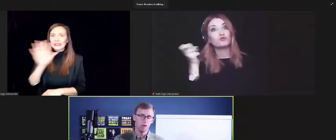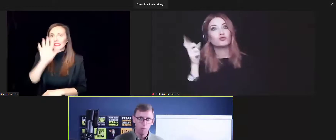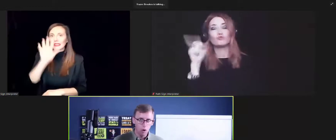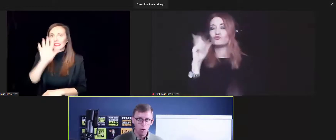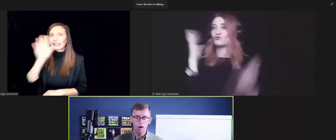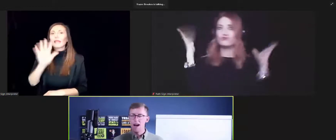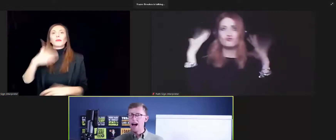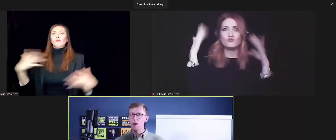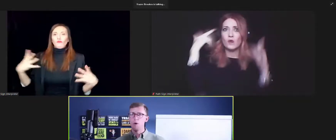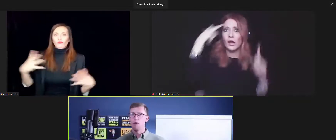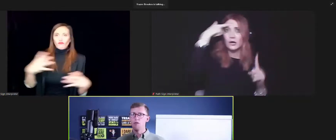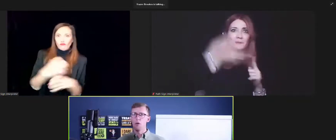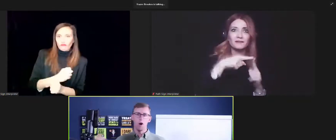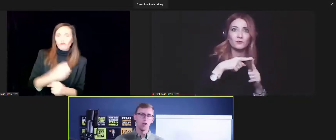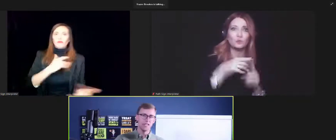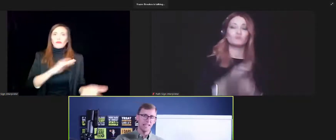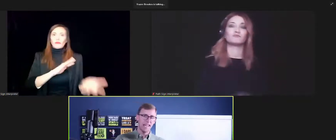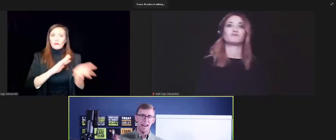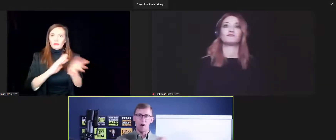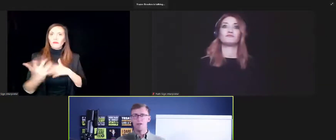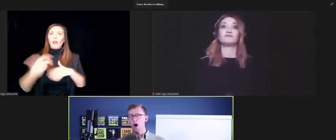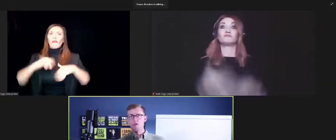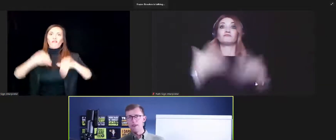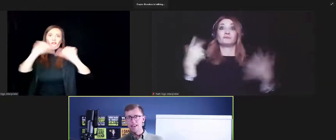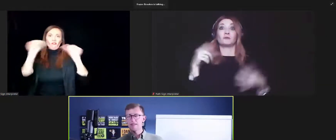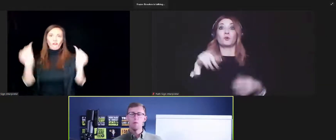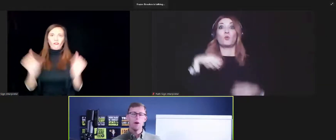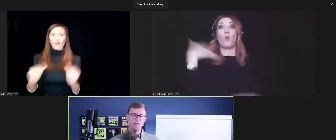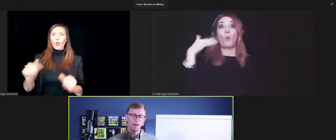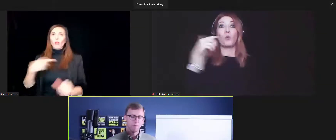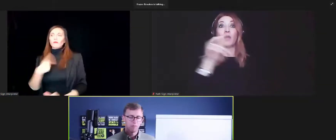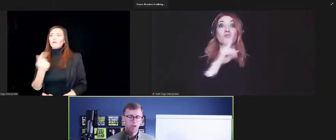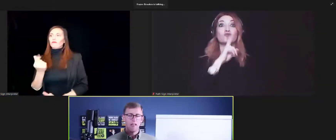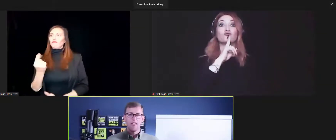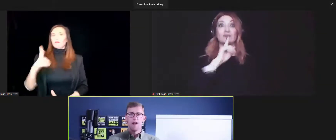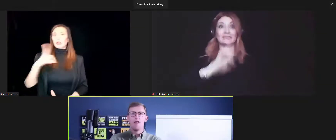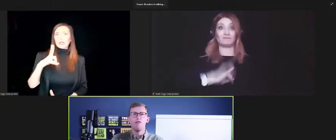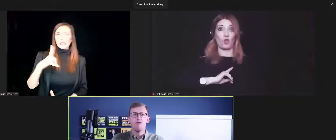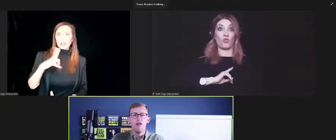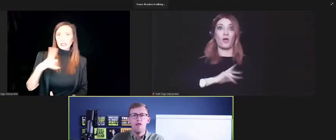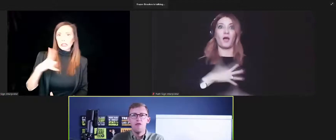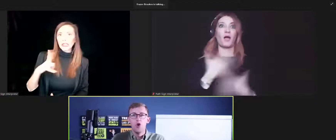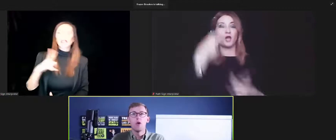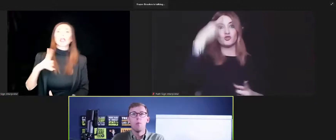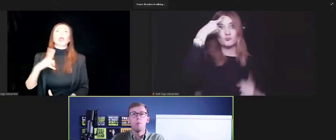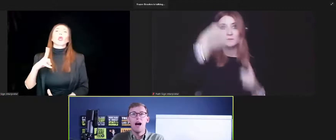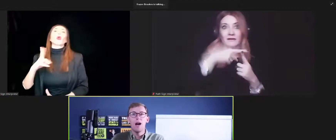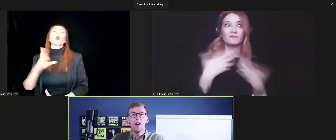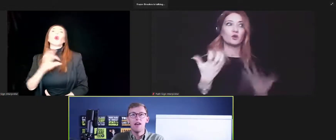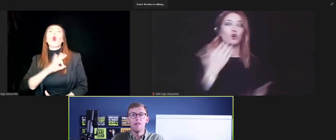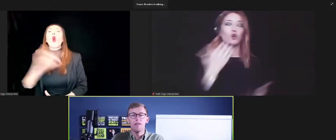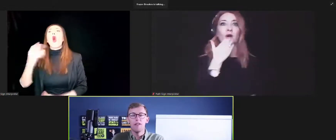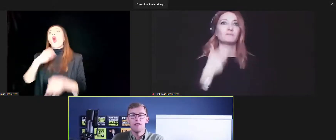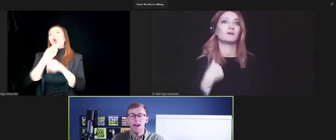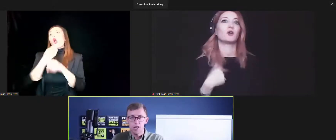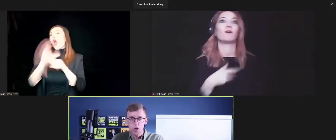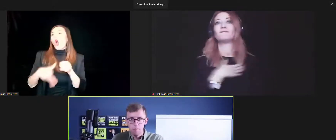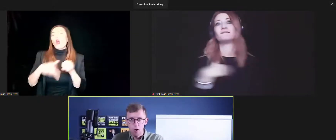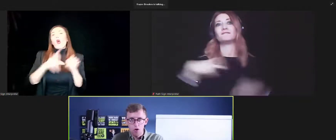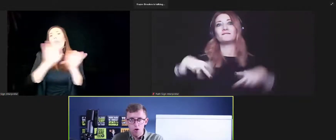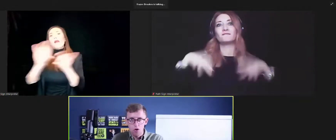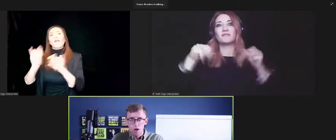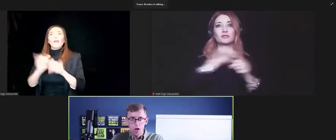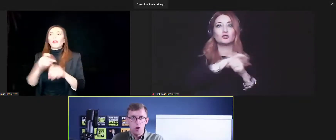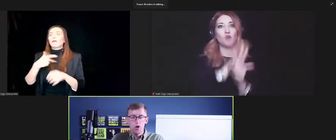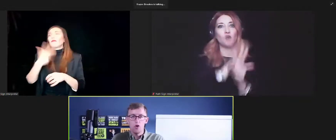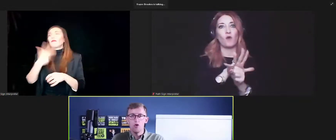travel more, I want the world to get out of COVID, whatever. You're going to reply with, thanks so